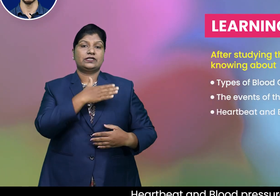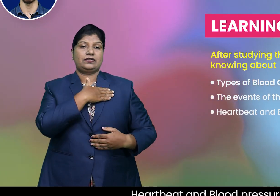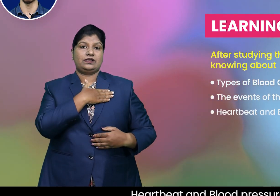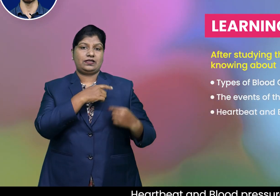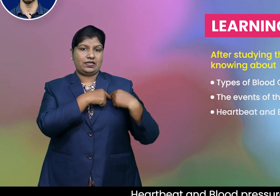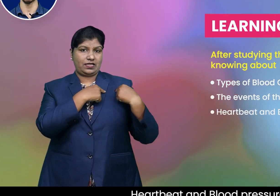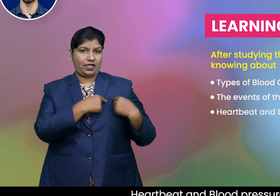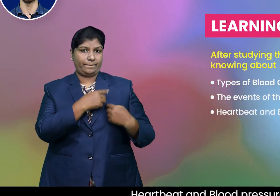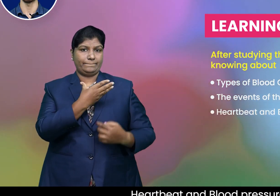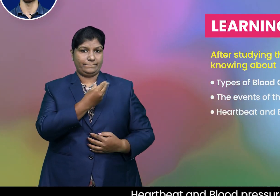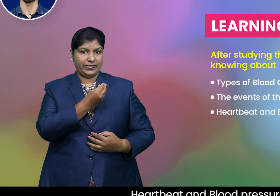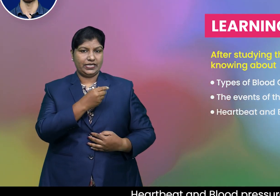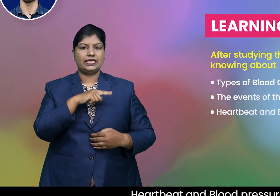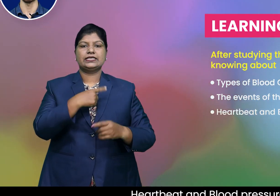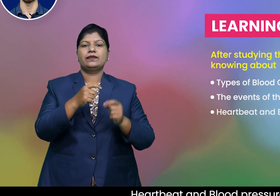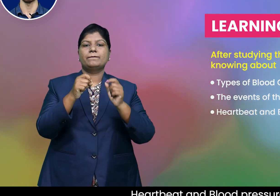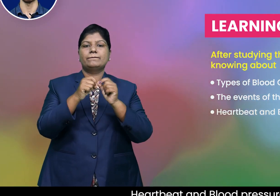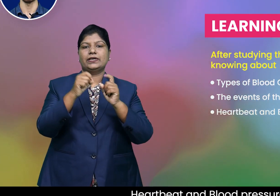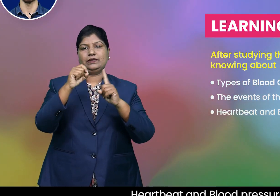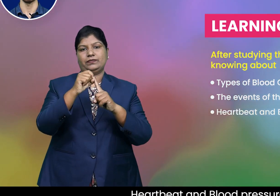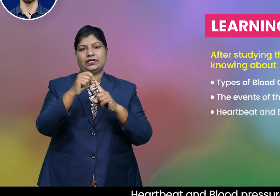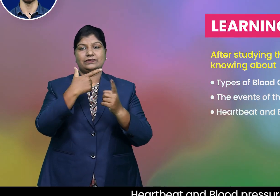heartbeat and blood pressure,